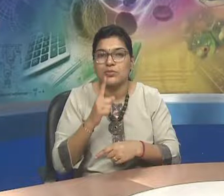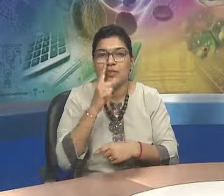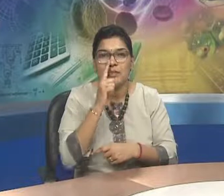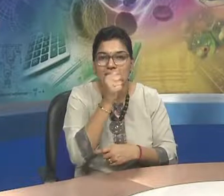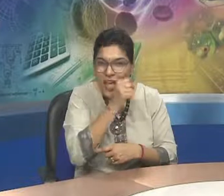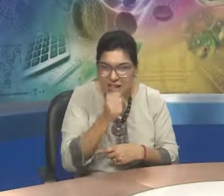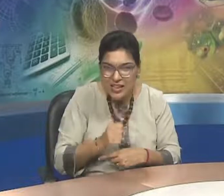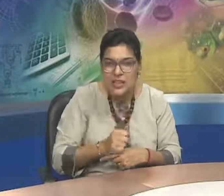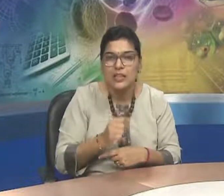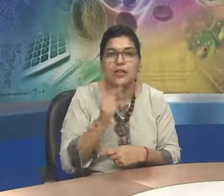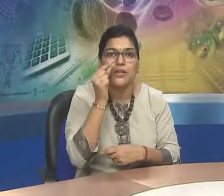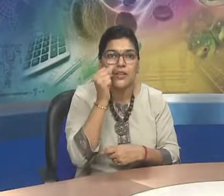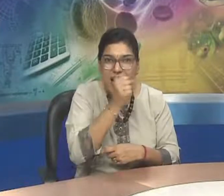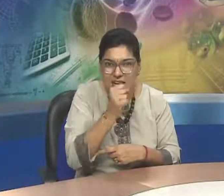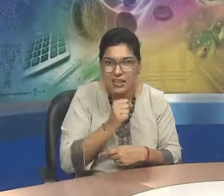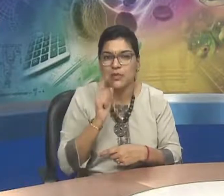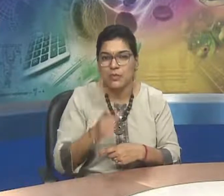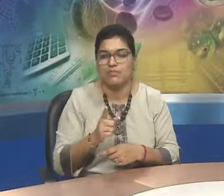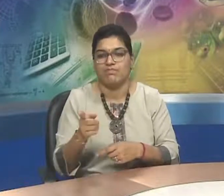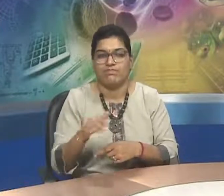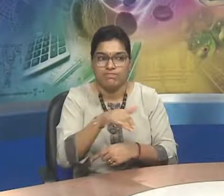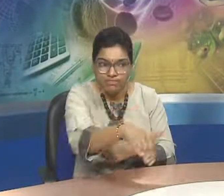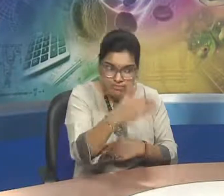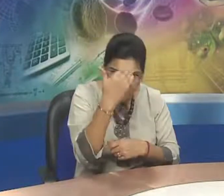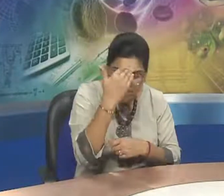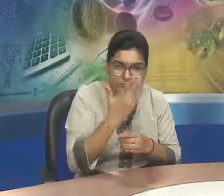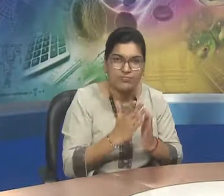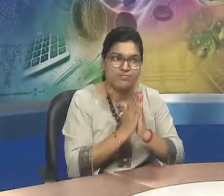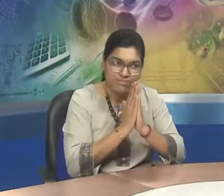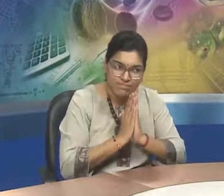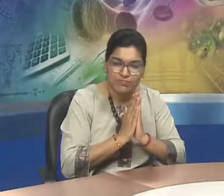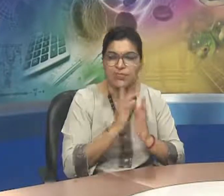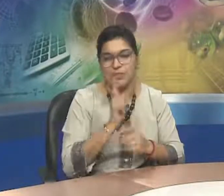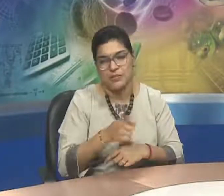A person who is of any age, he should